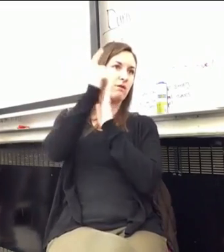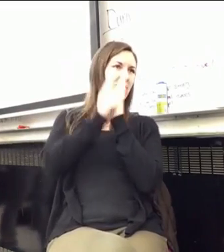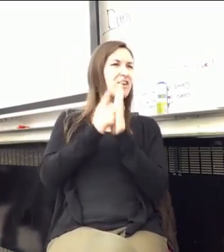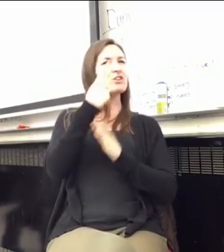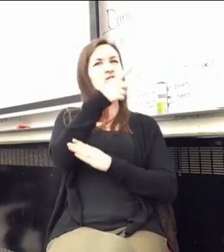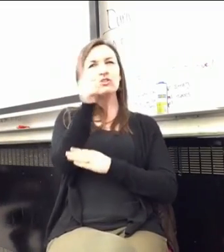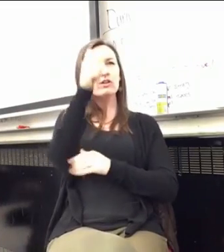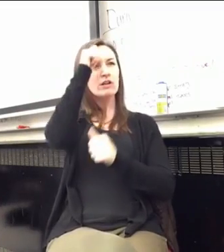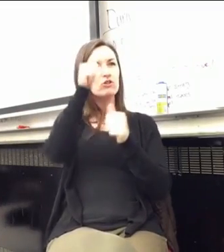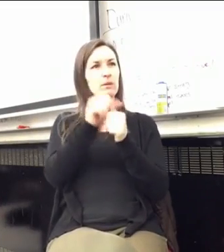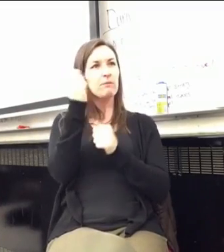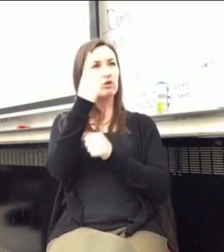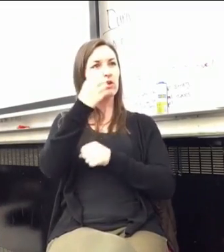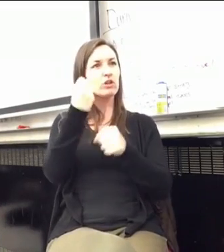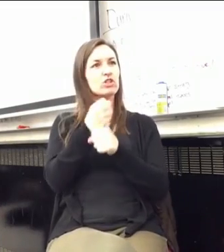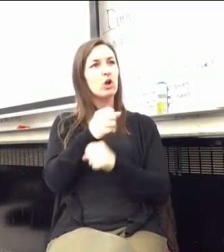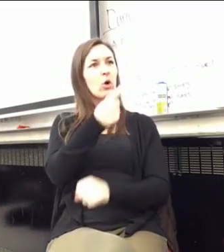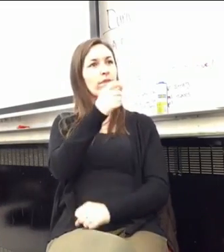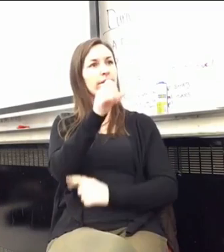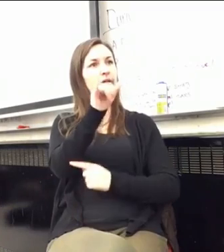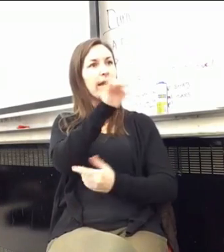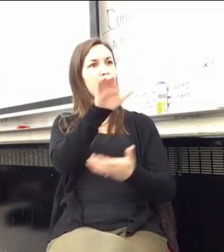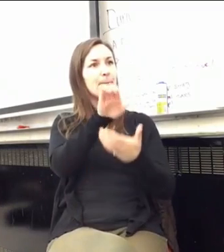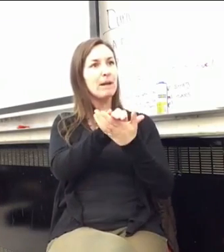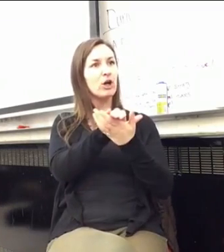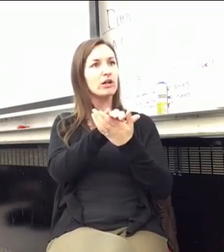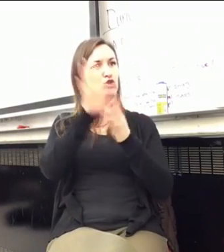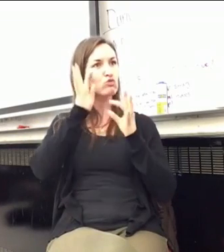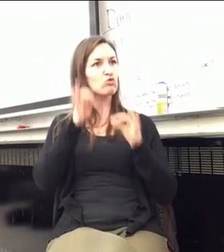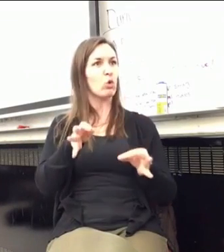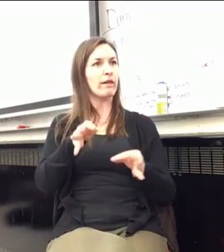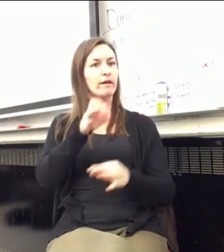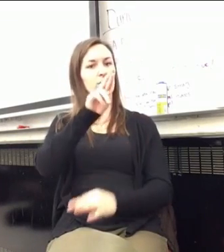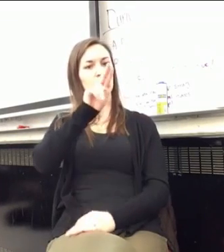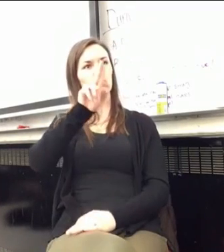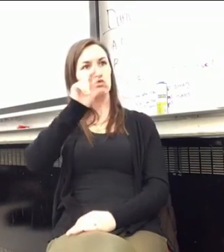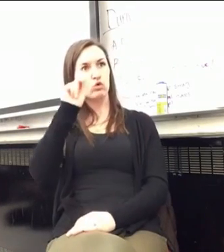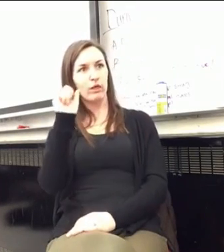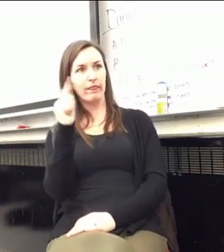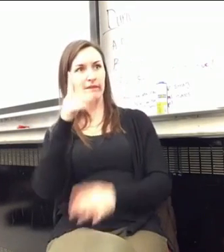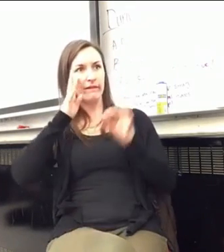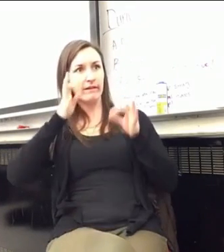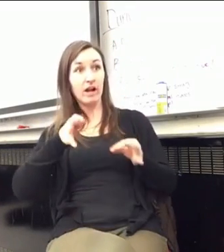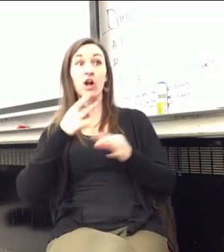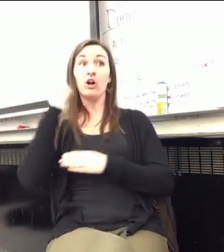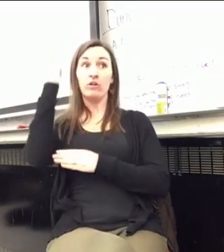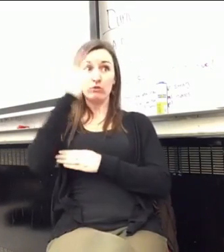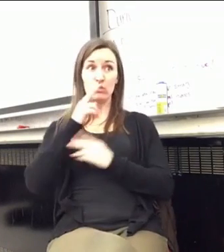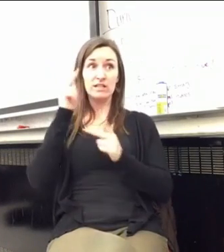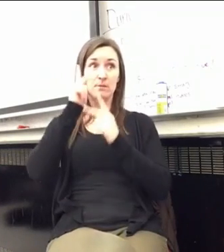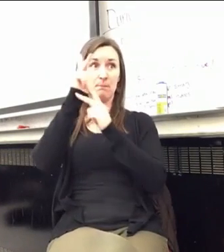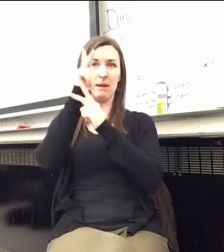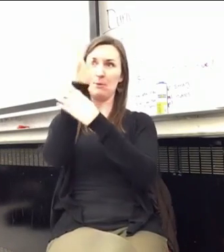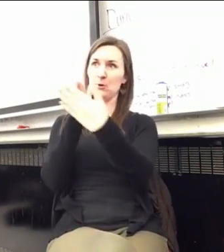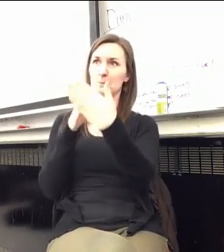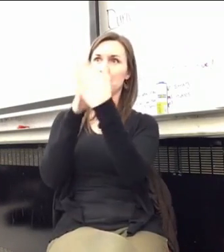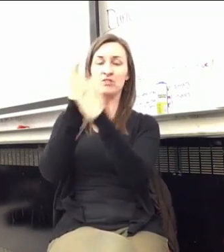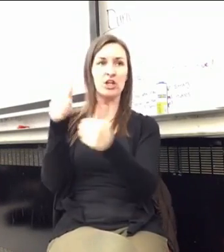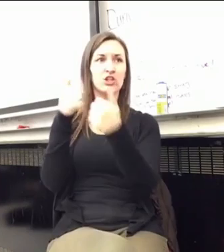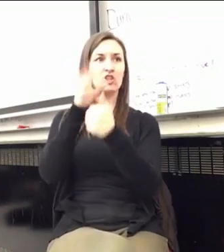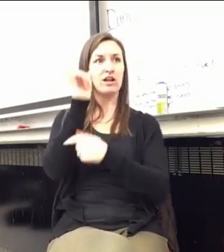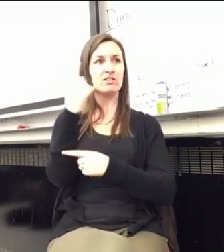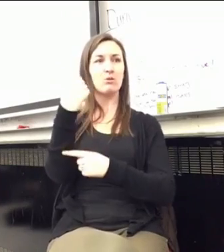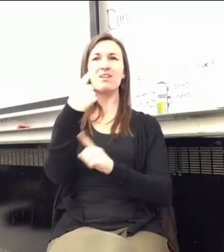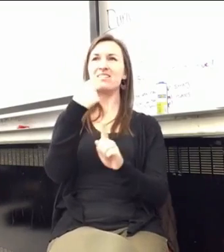when we had the gay marriage ruling? That was that really, really big one. The reason that was sued is because they said that how is it